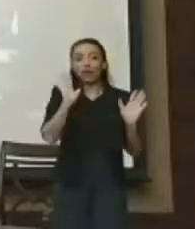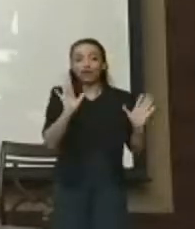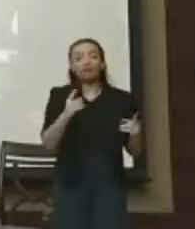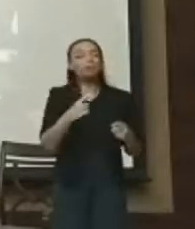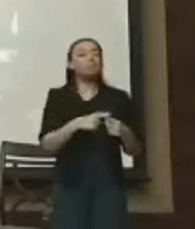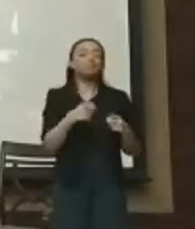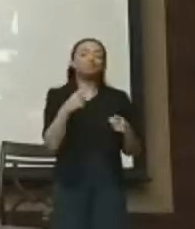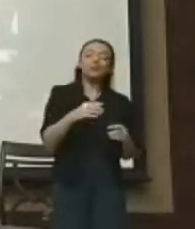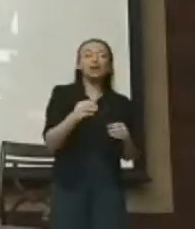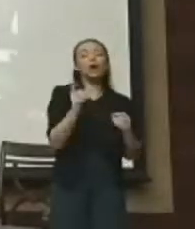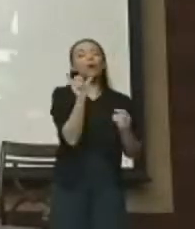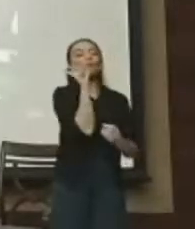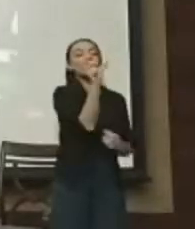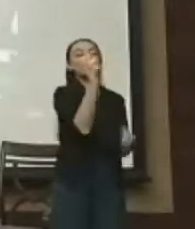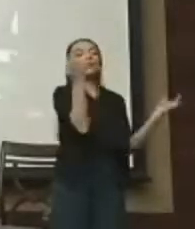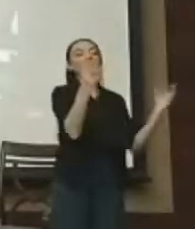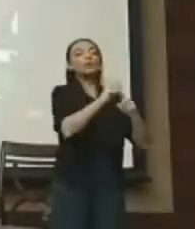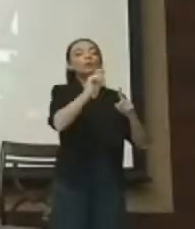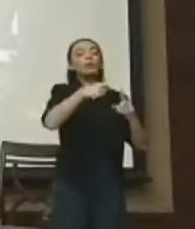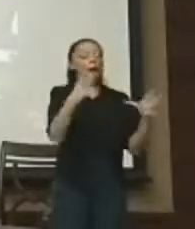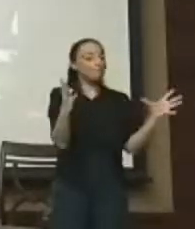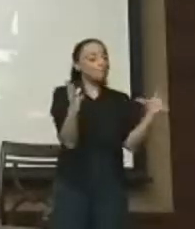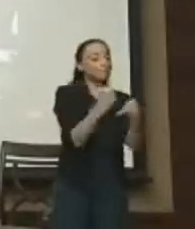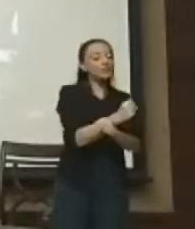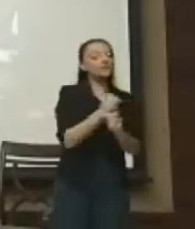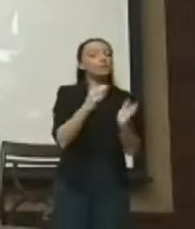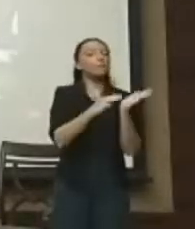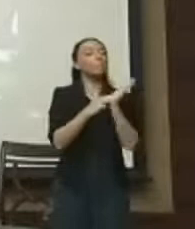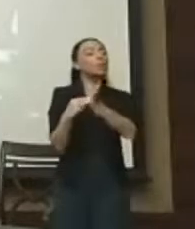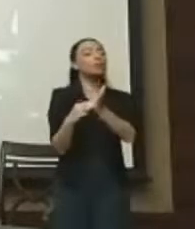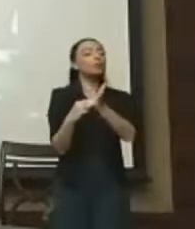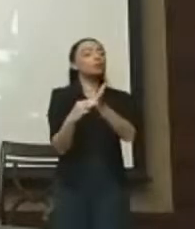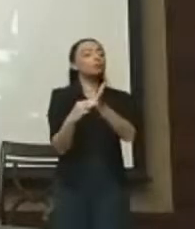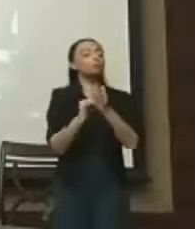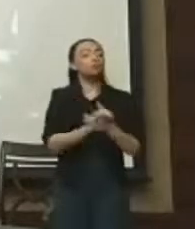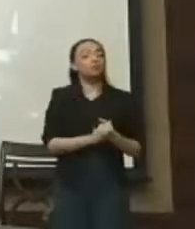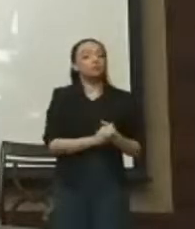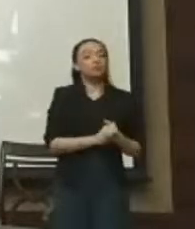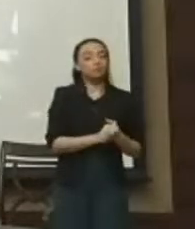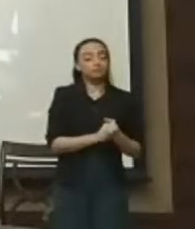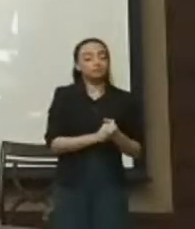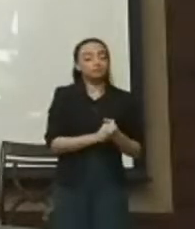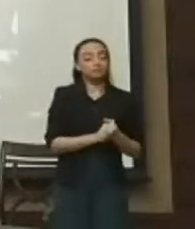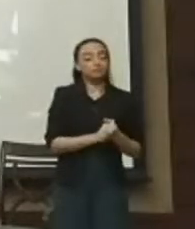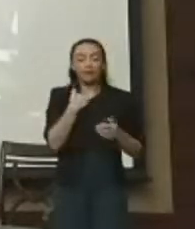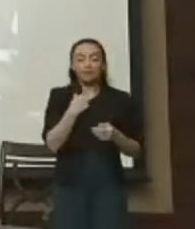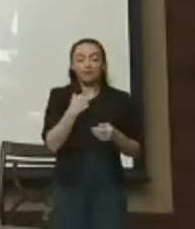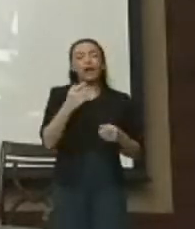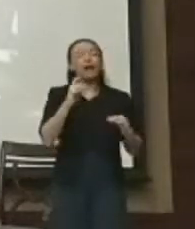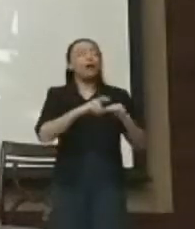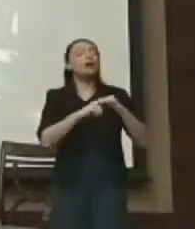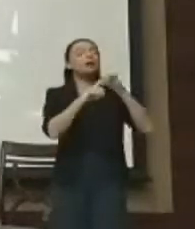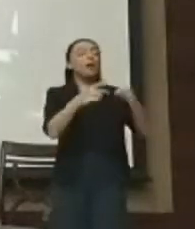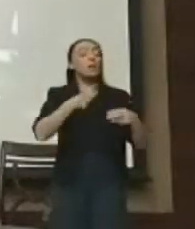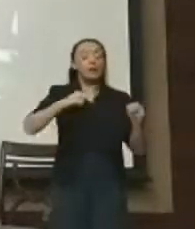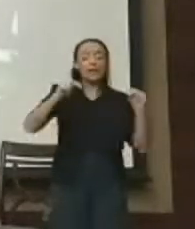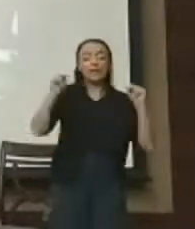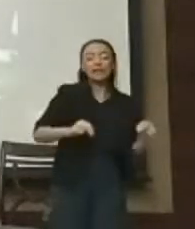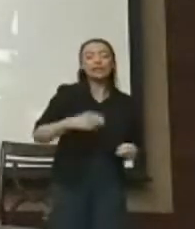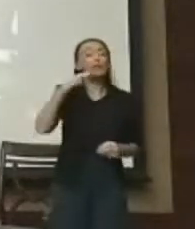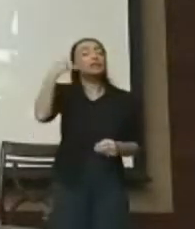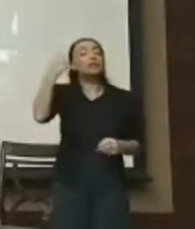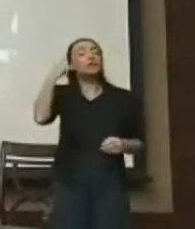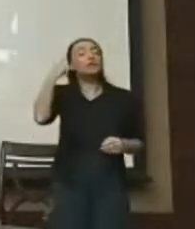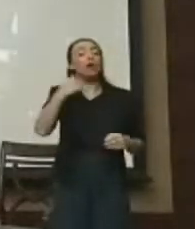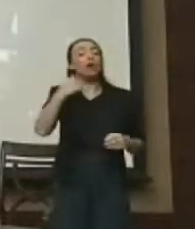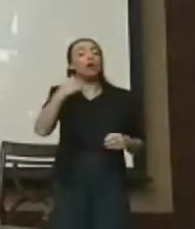missing millions. So in a lot of ways, the ask is not charity, but